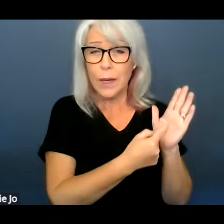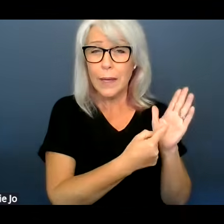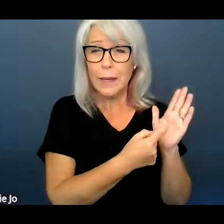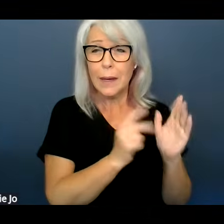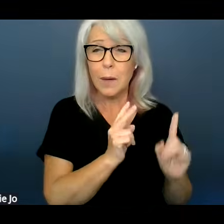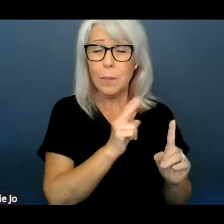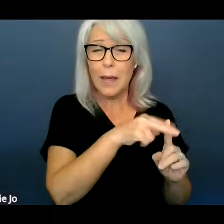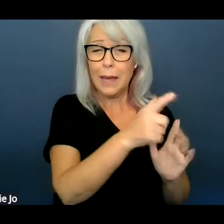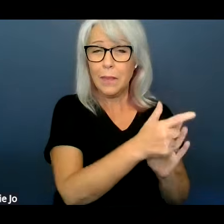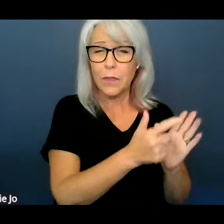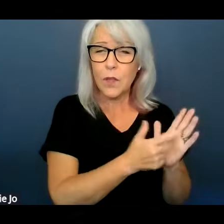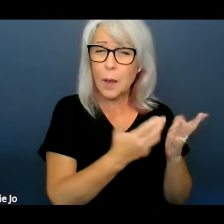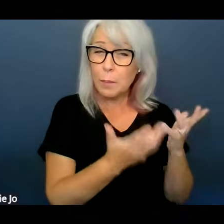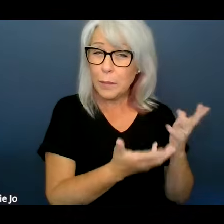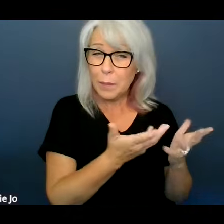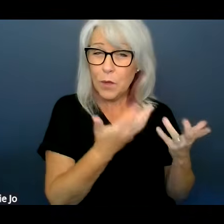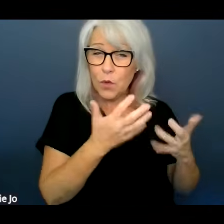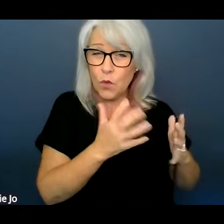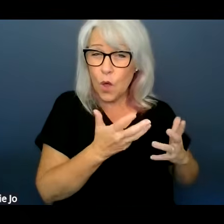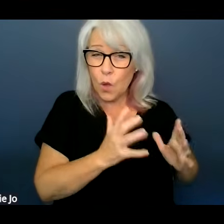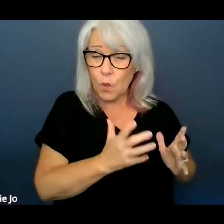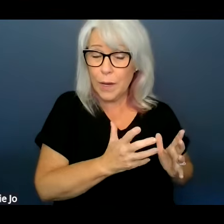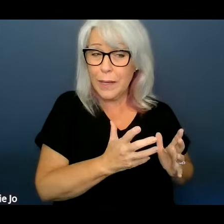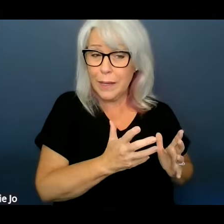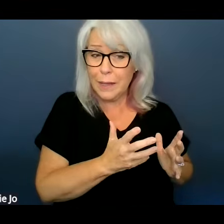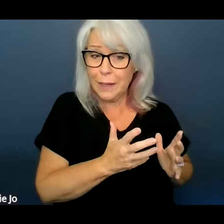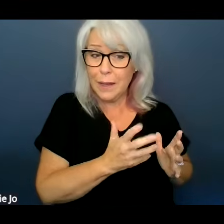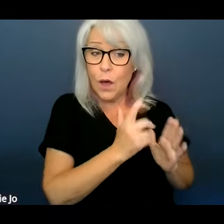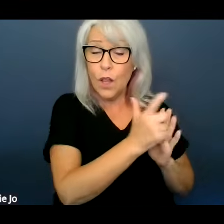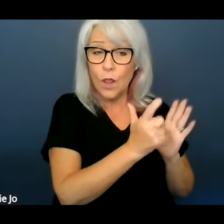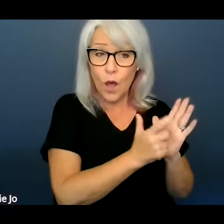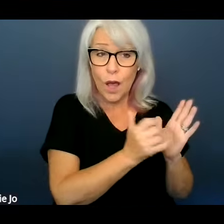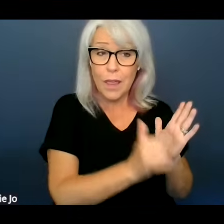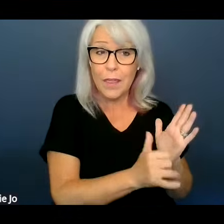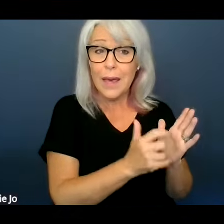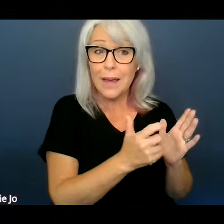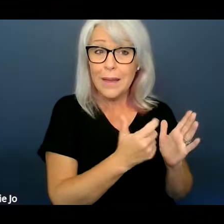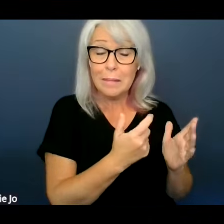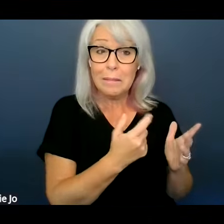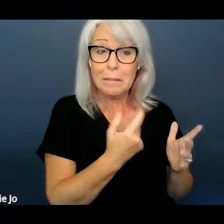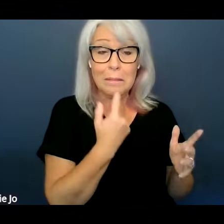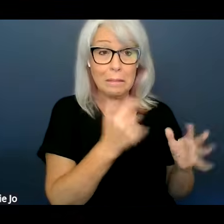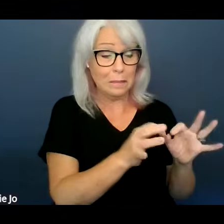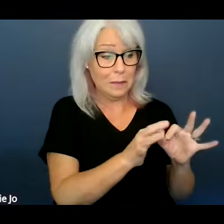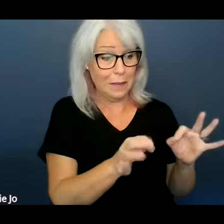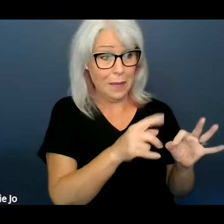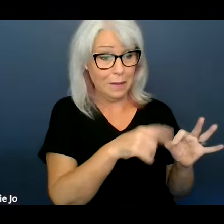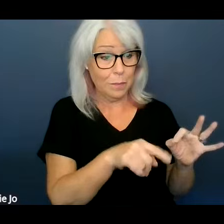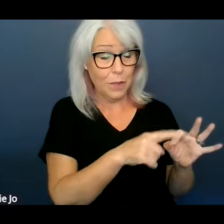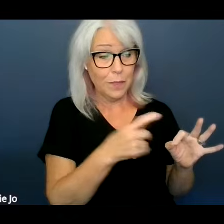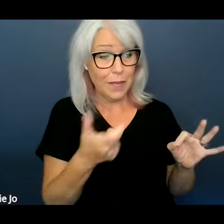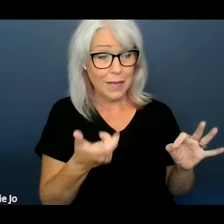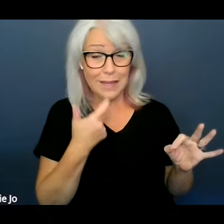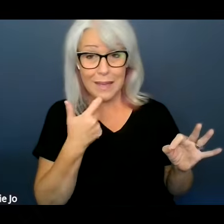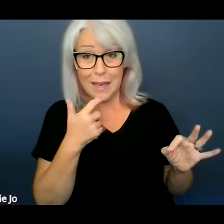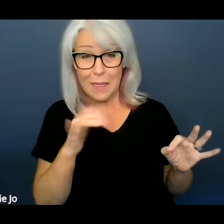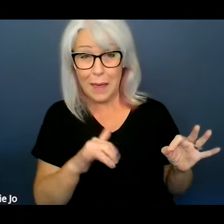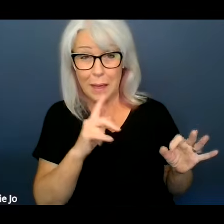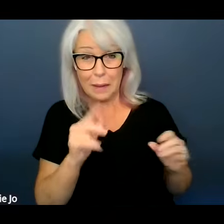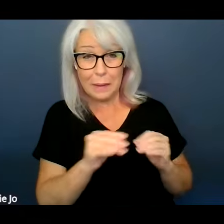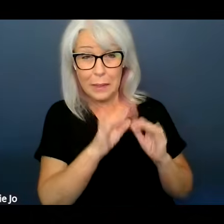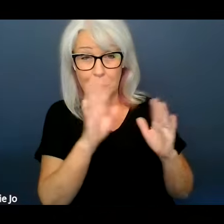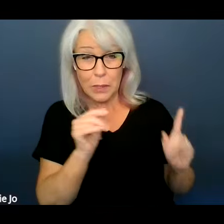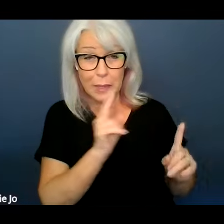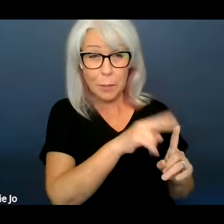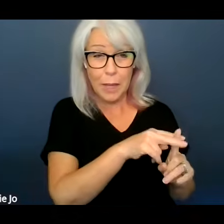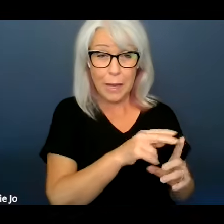makes it seem like there's already a law requiring disclosure of who paid for internet political communications, and it's saying that expressly applies, which